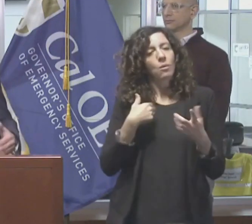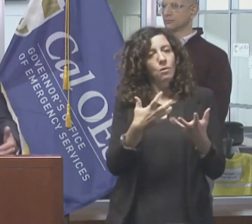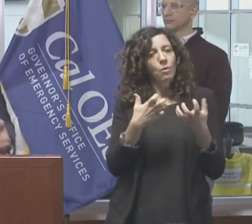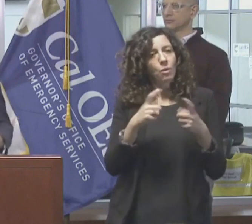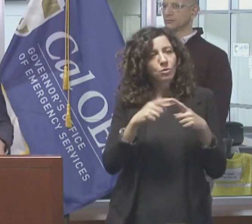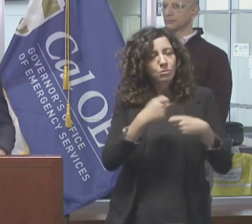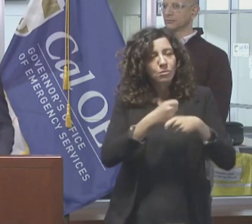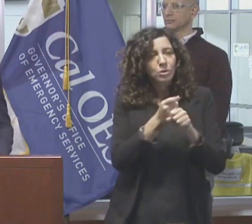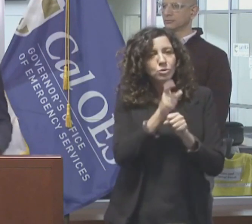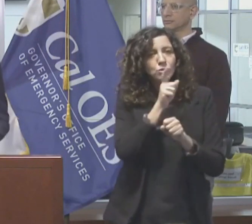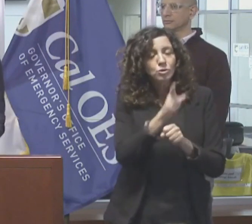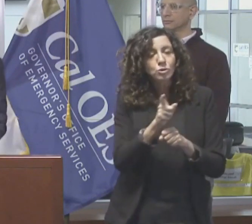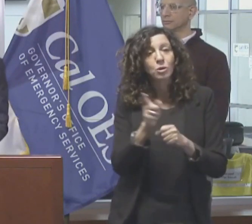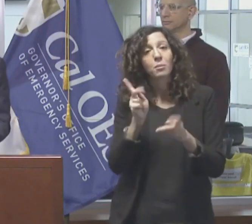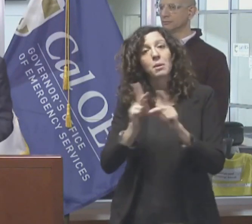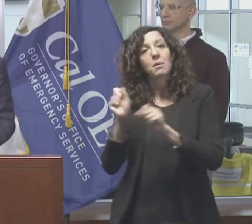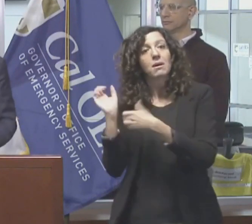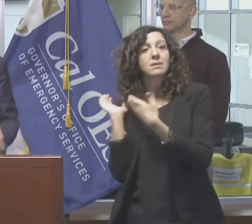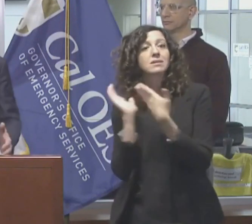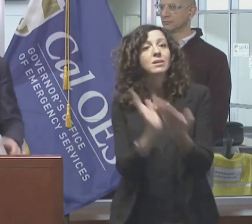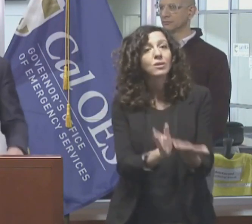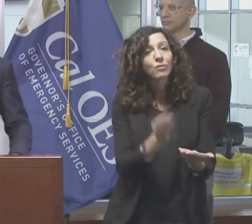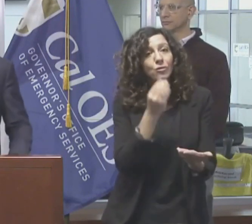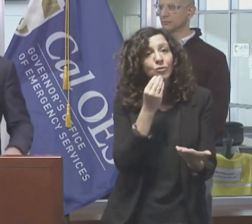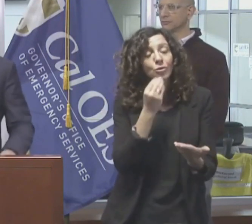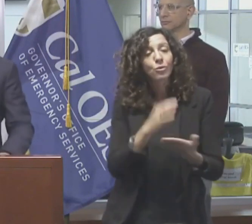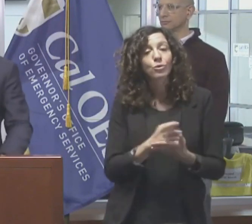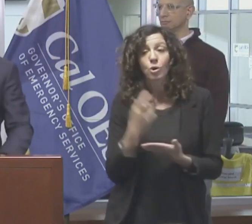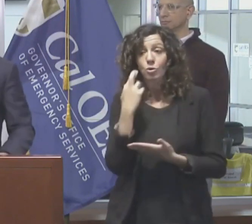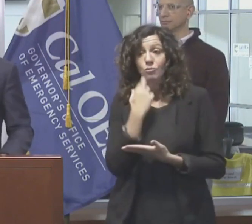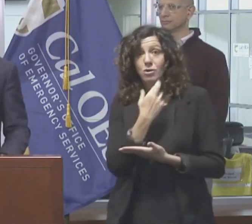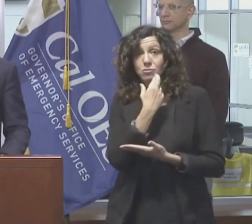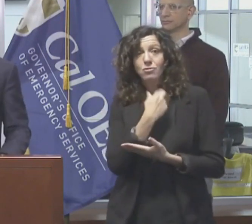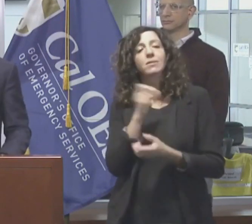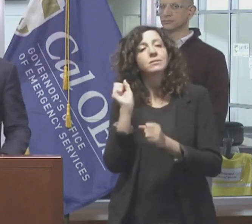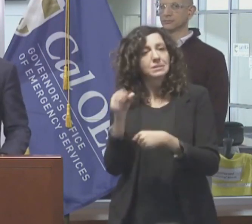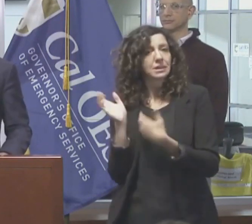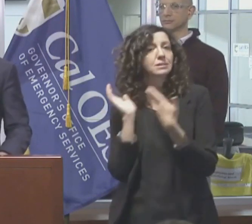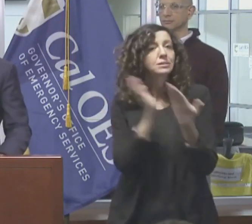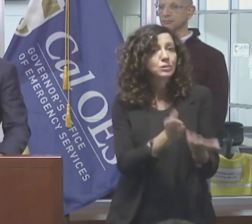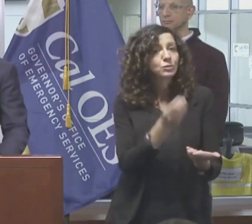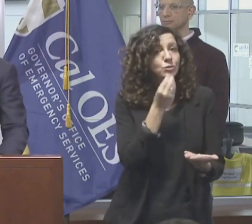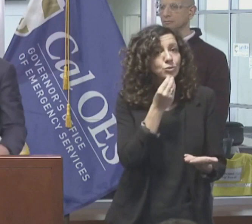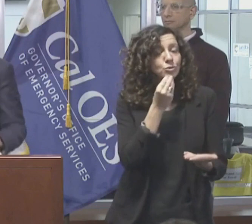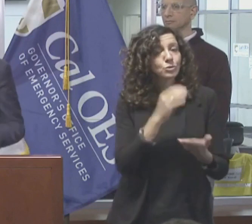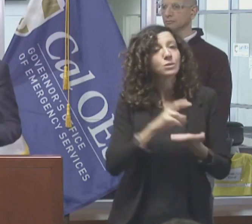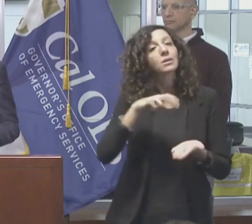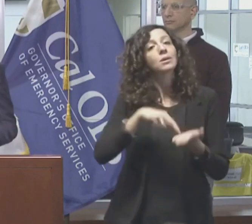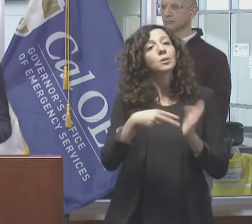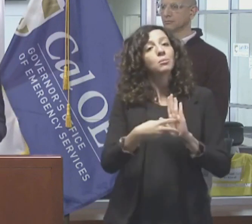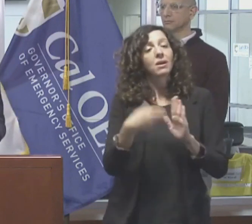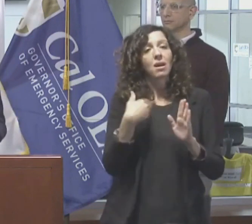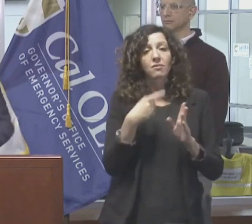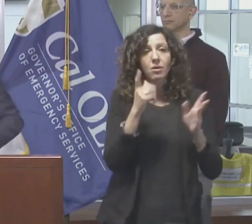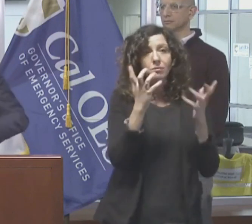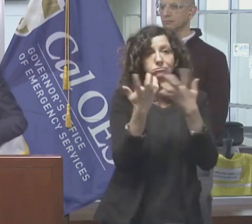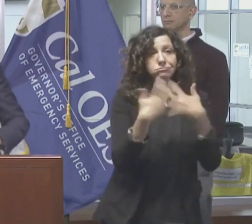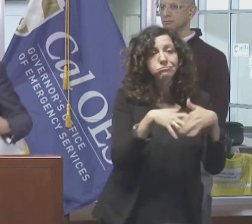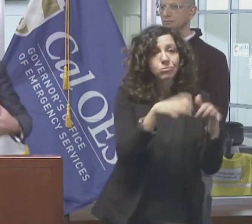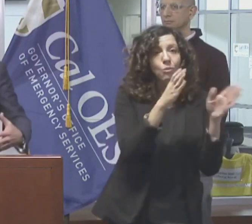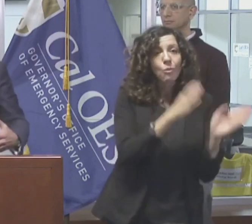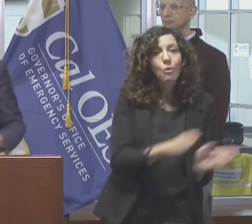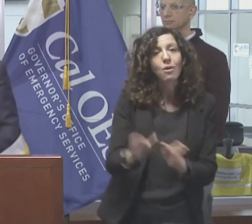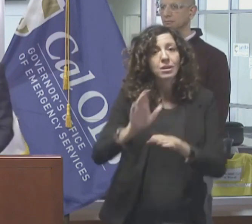access to get those deliveries. Restaurants, by definition, provide those points of access. So having an organized construct